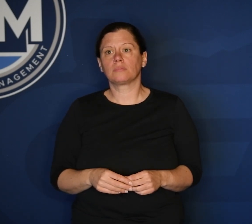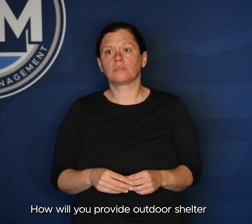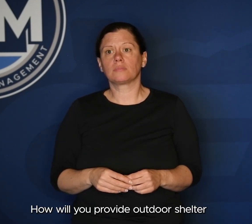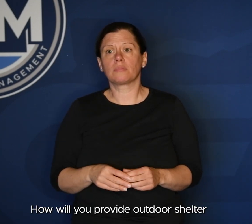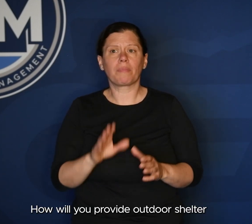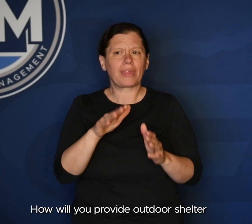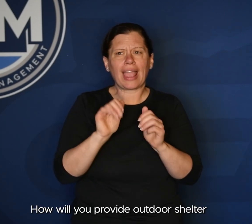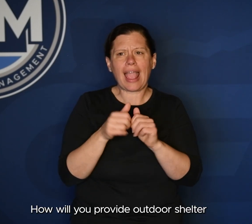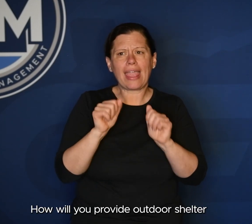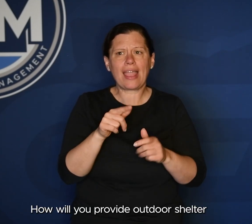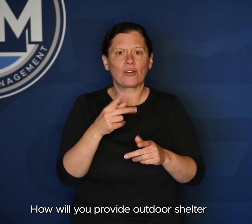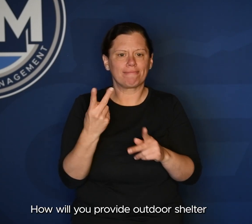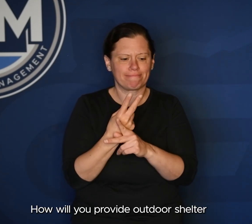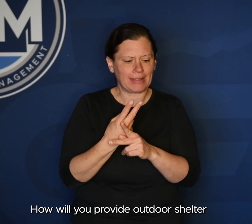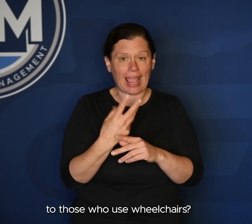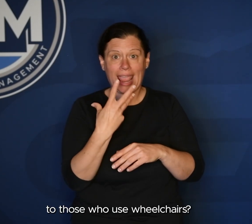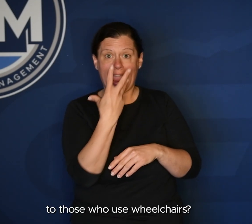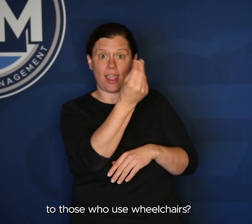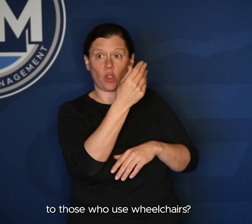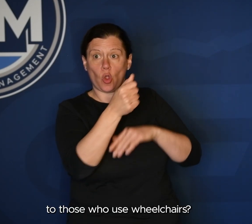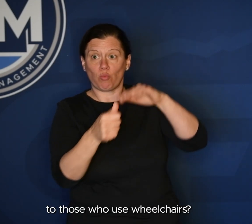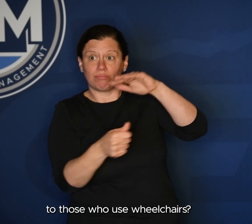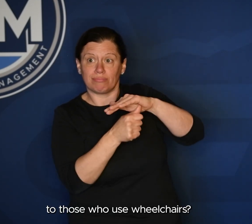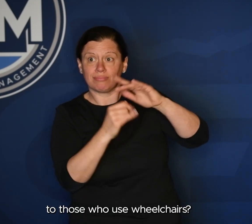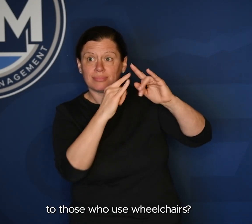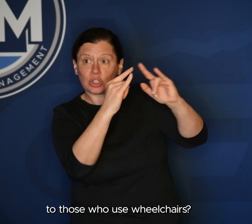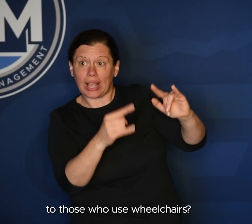How will you provide outdoor shelter to those who use wheelchairs?